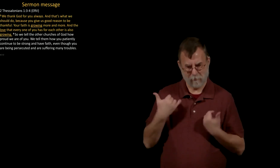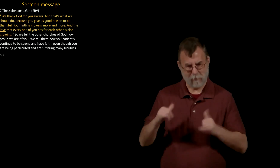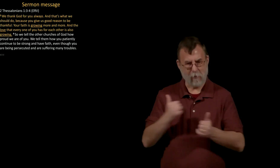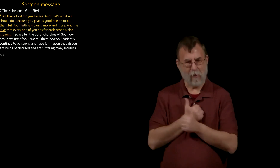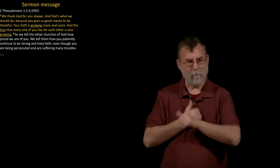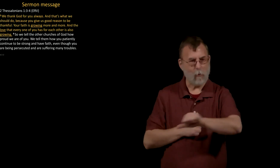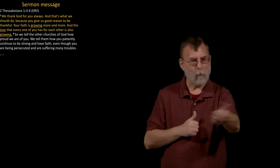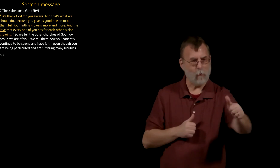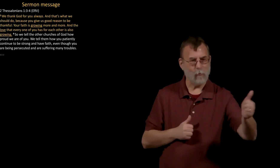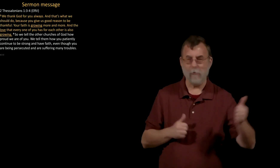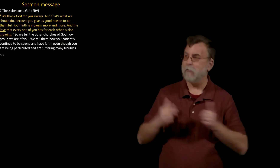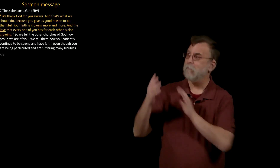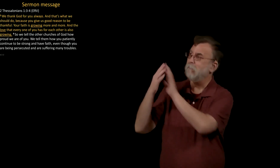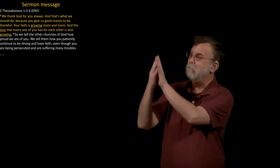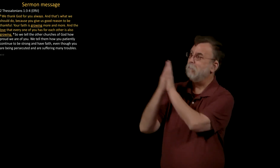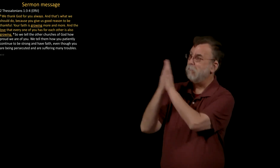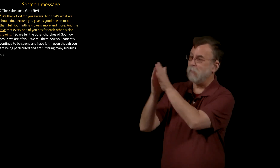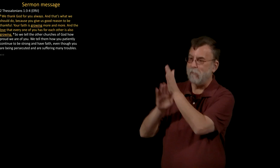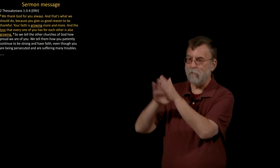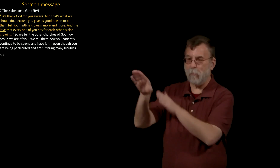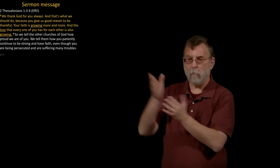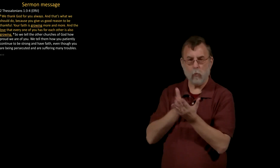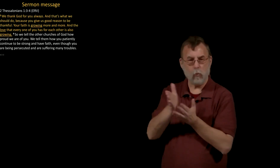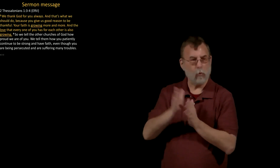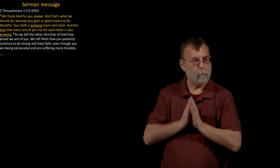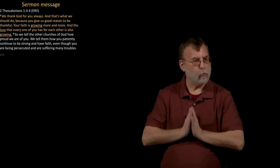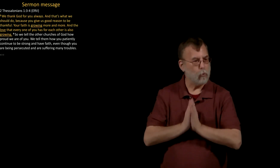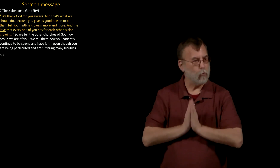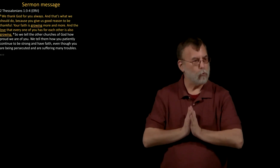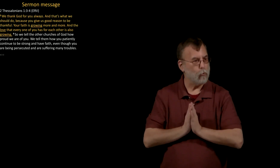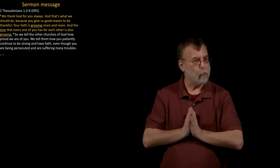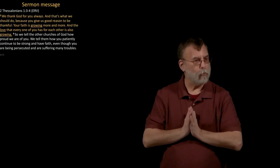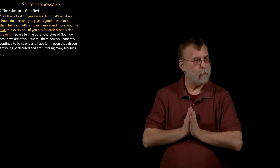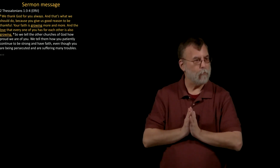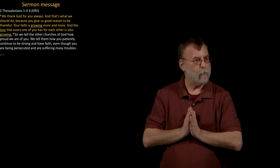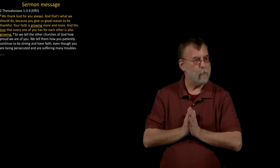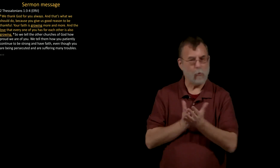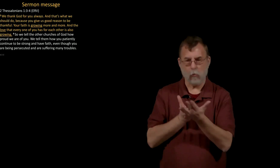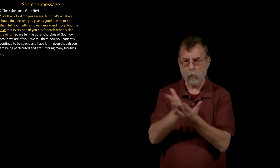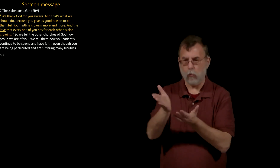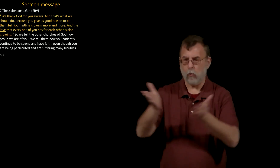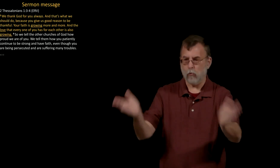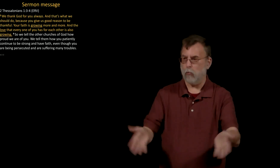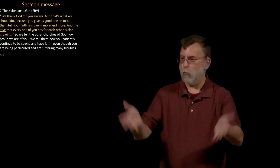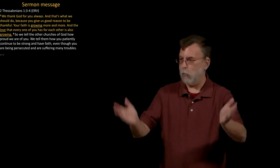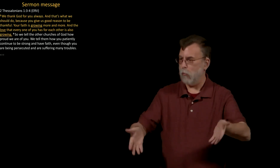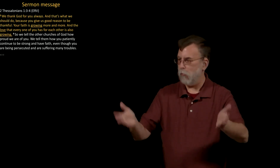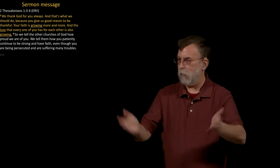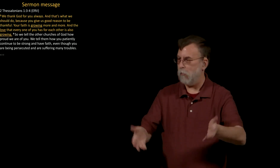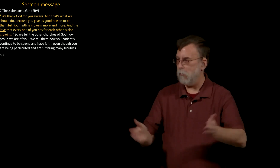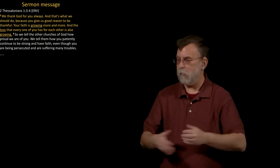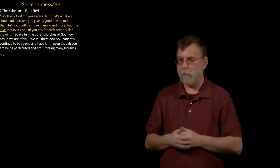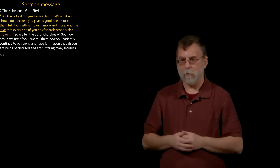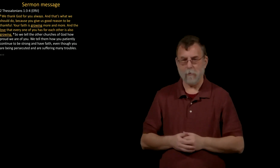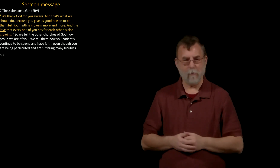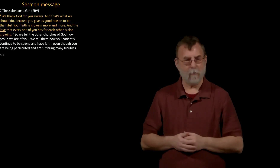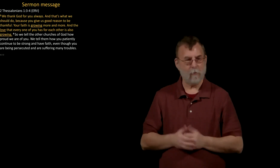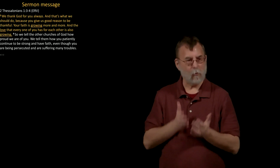And how? We love each other because of our relationship with God. We continue and develop that through prayer